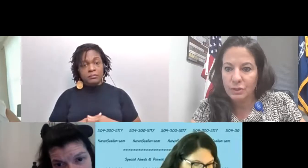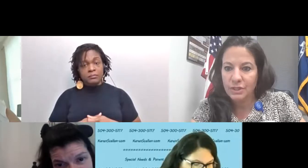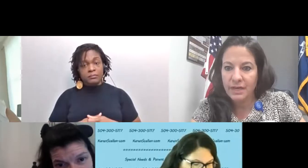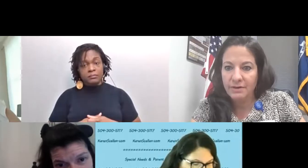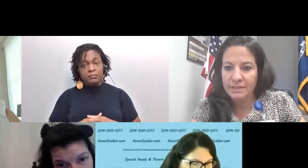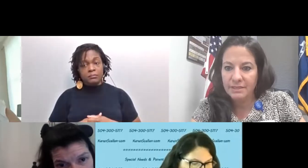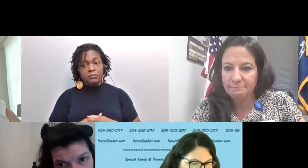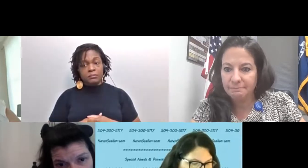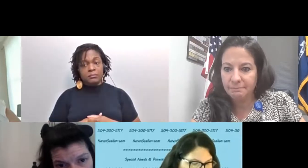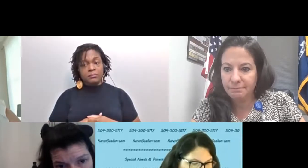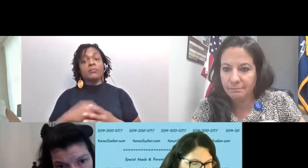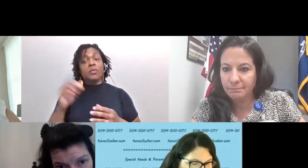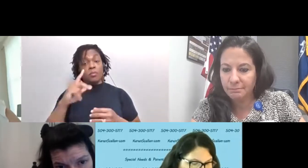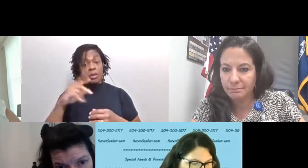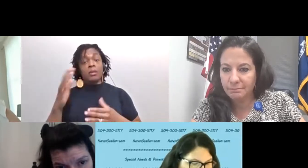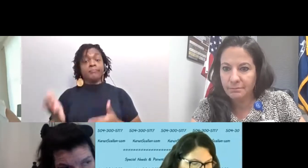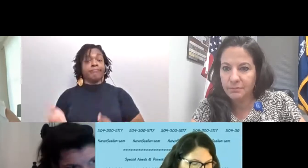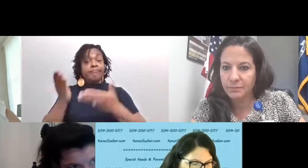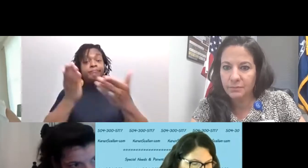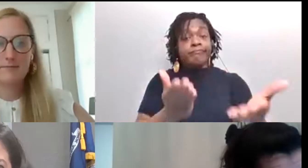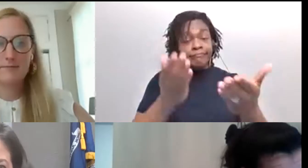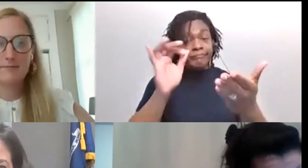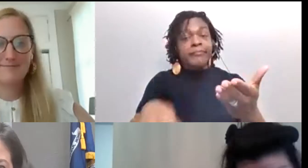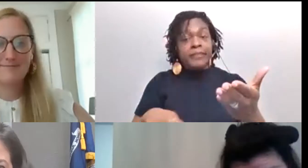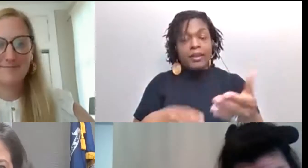The motion carries.